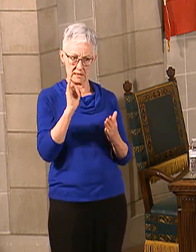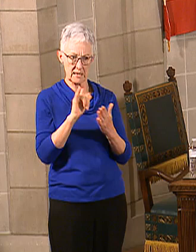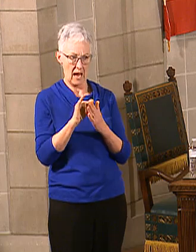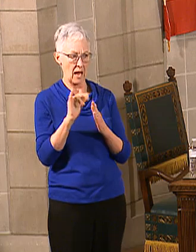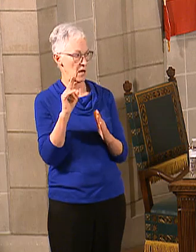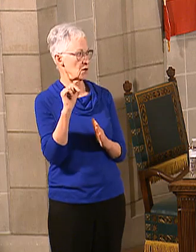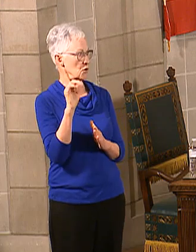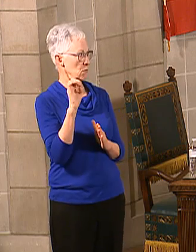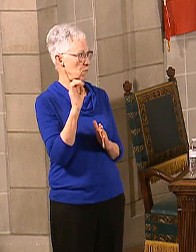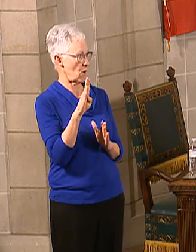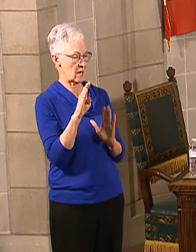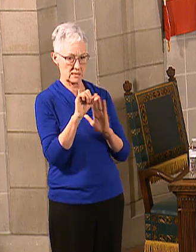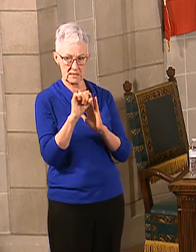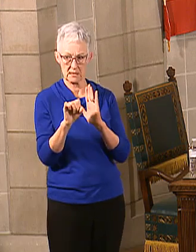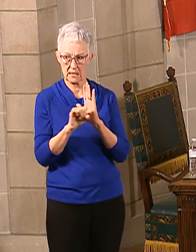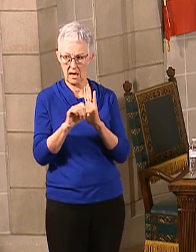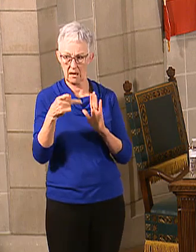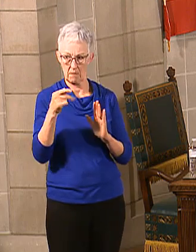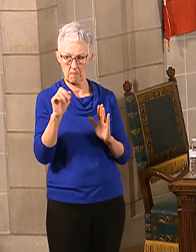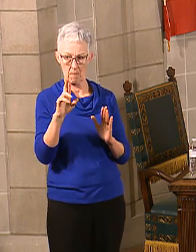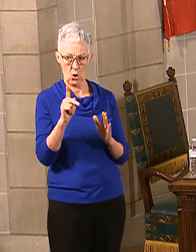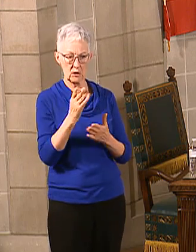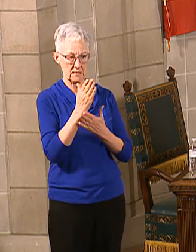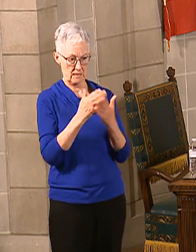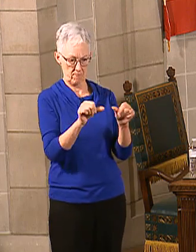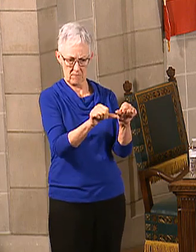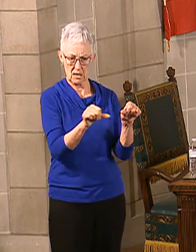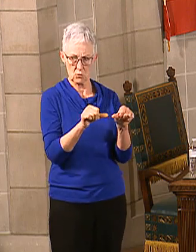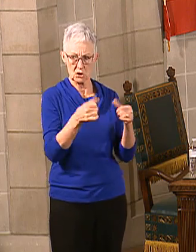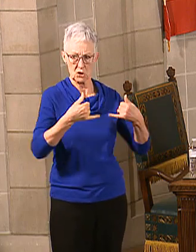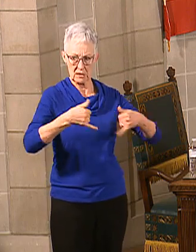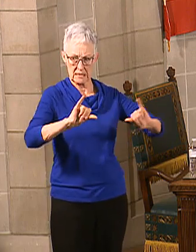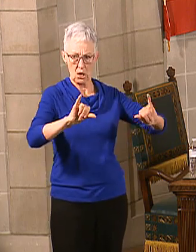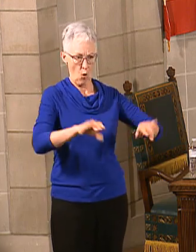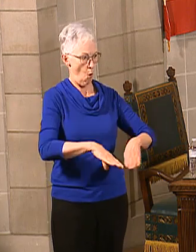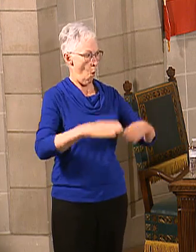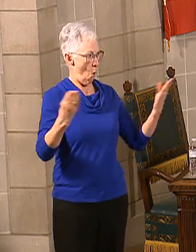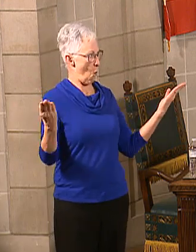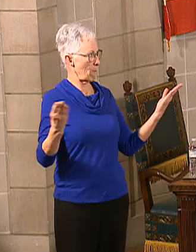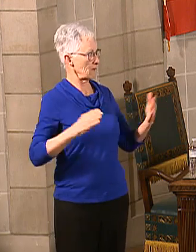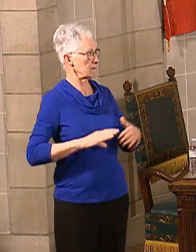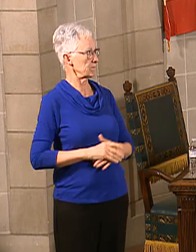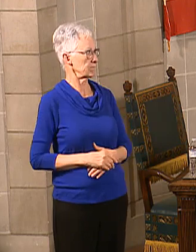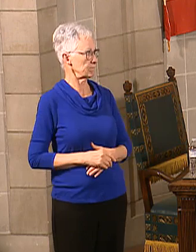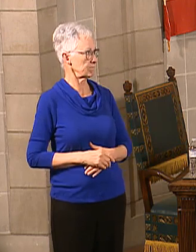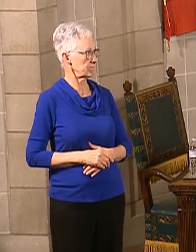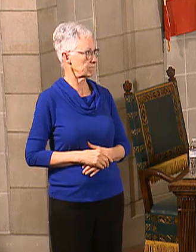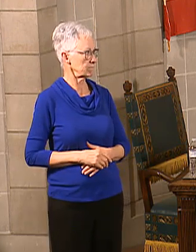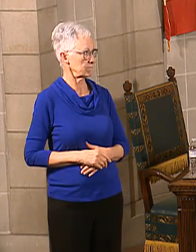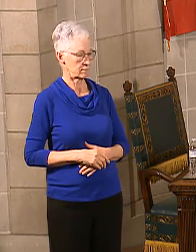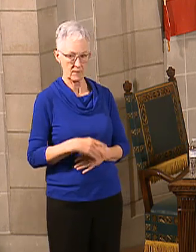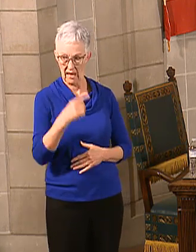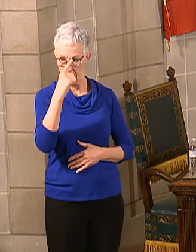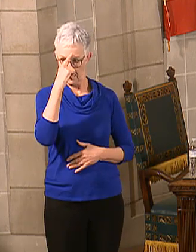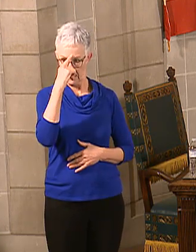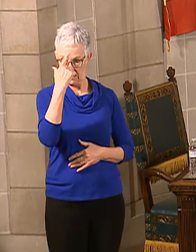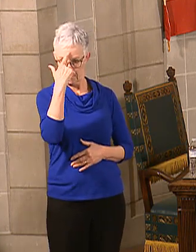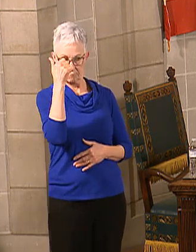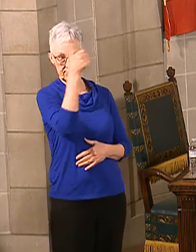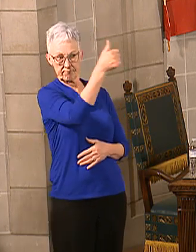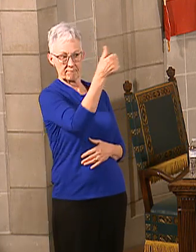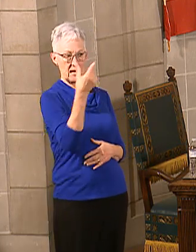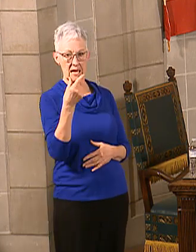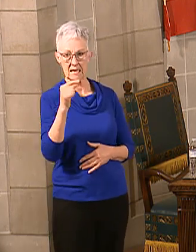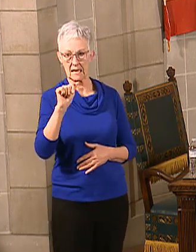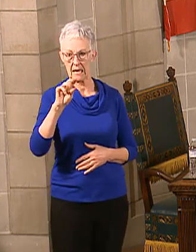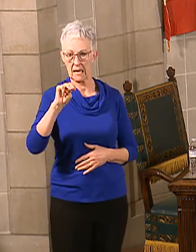Please clarify it with him if you will and ask if he has any comments in view of that. Again, I think it's up to Game and Parks to manage this.